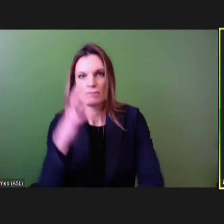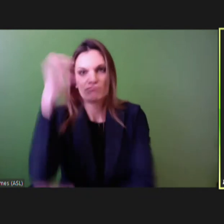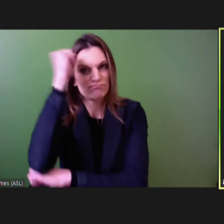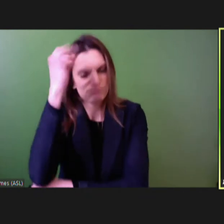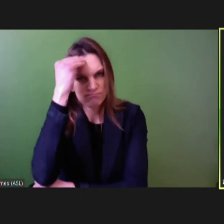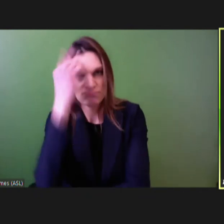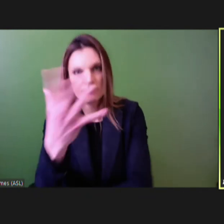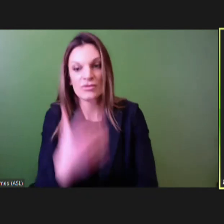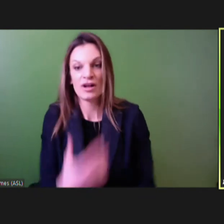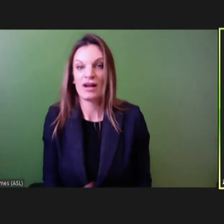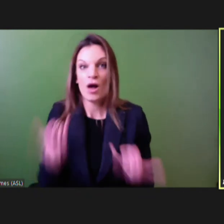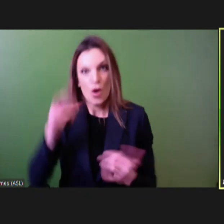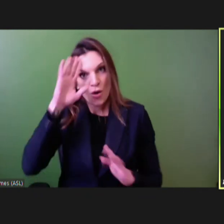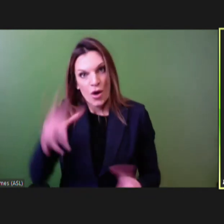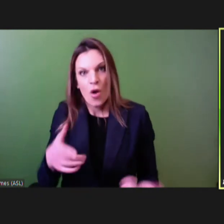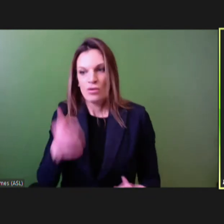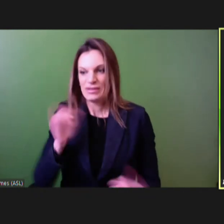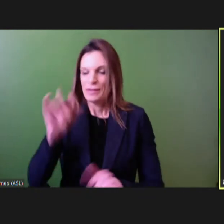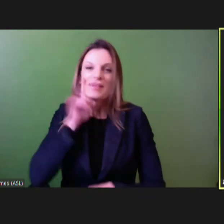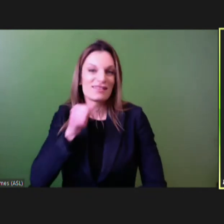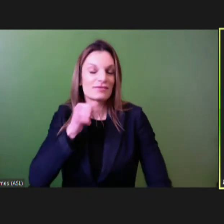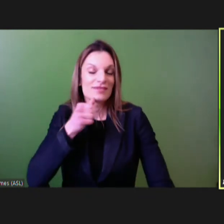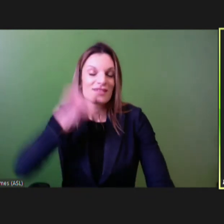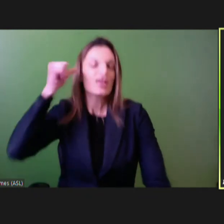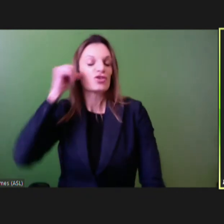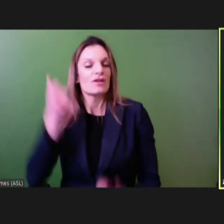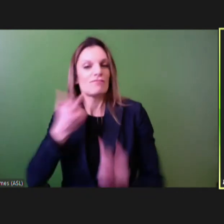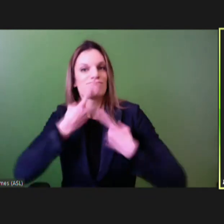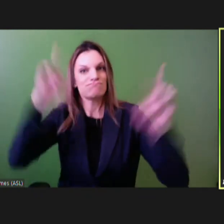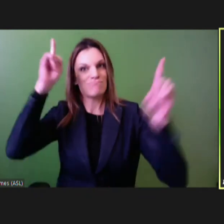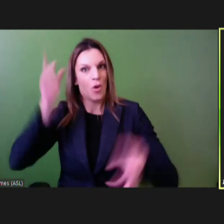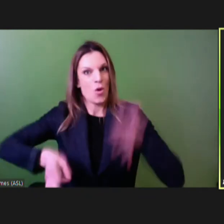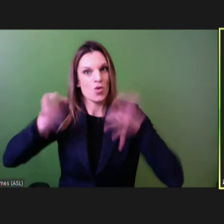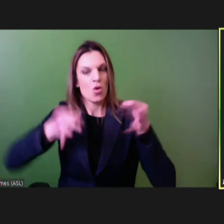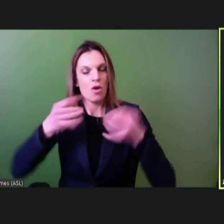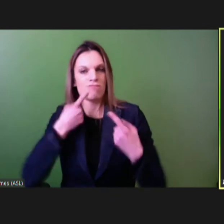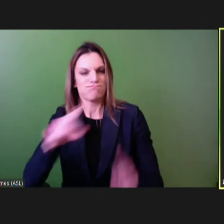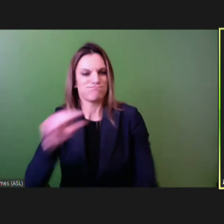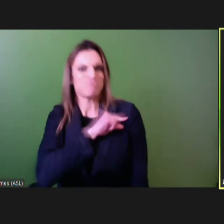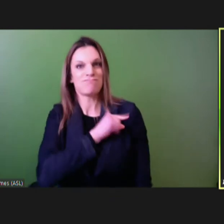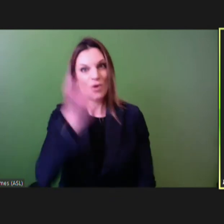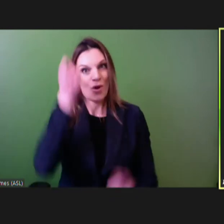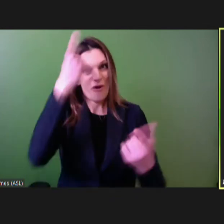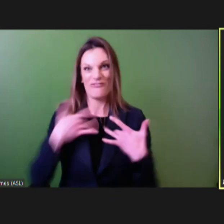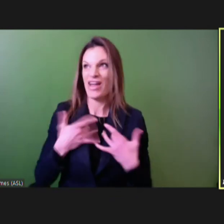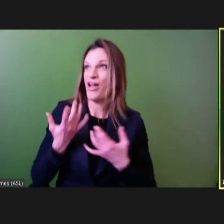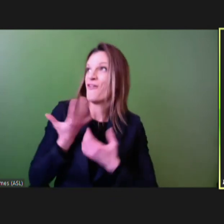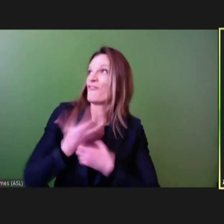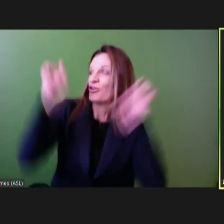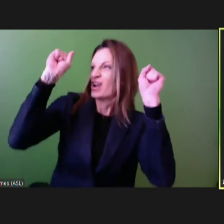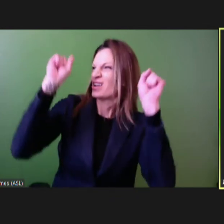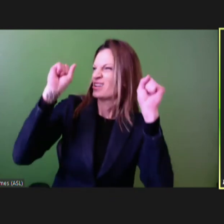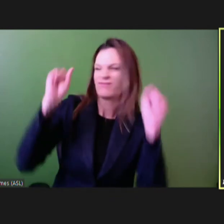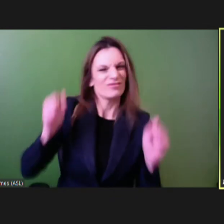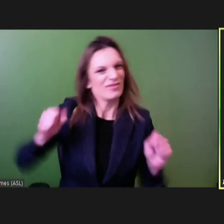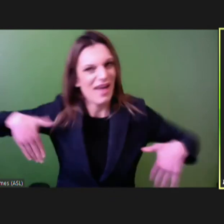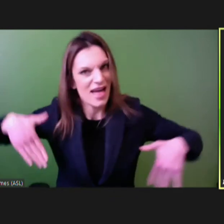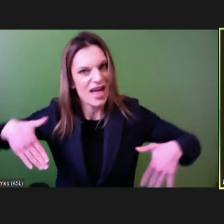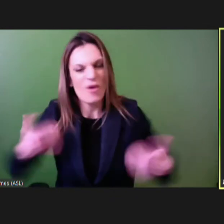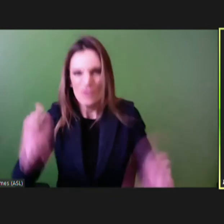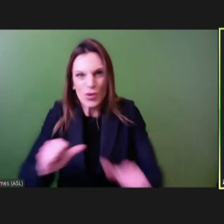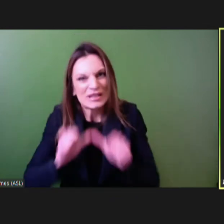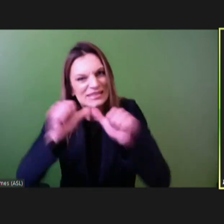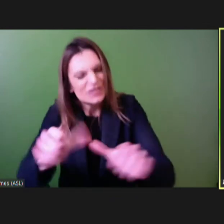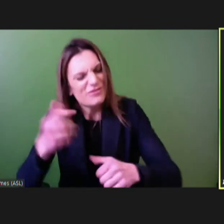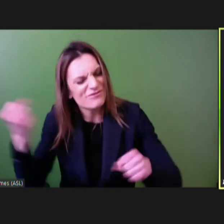who were waiting to gasp for air finally could temporarily breathe free, but we can't breathe long because we got to continue the fight. We fought for the